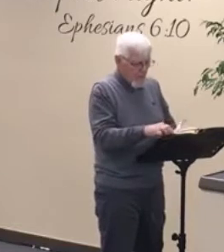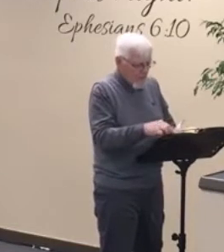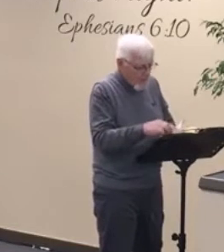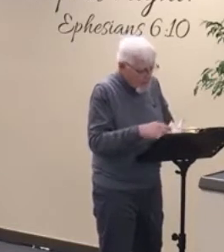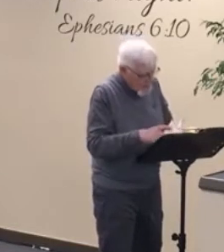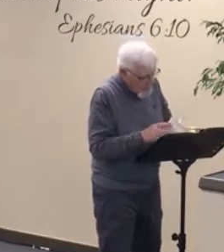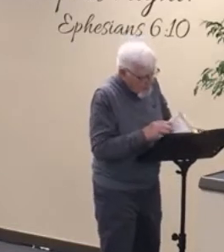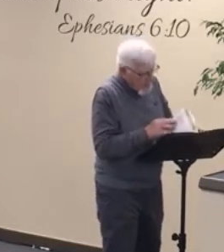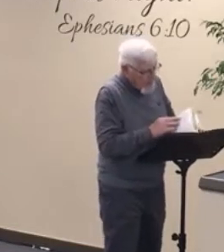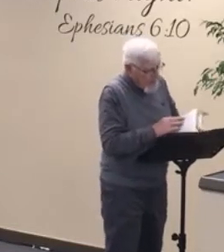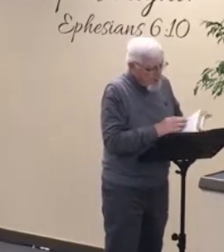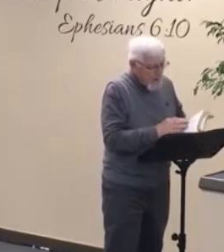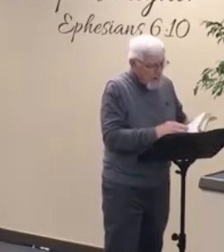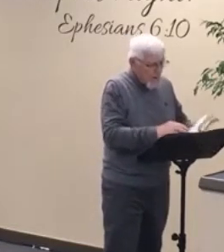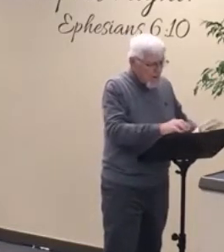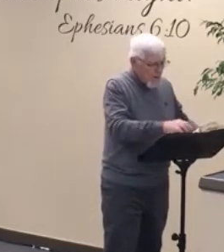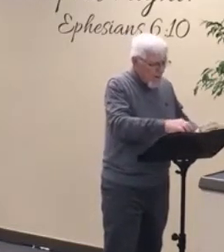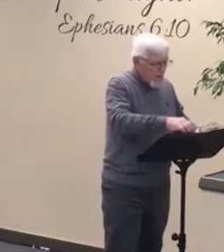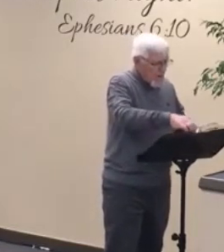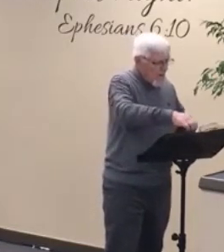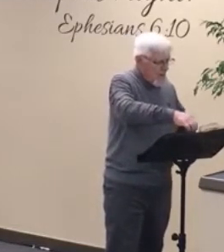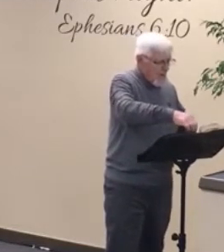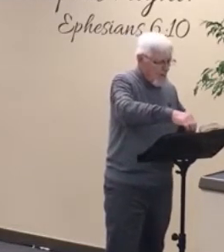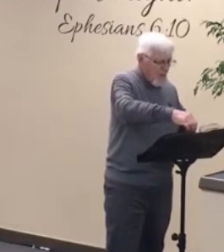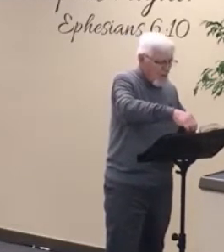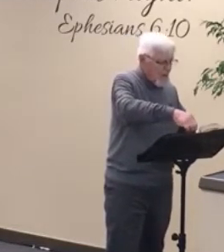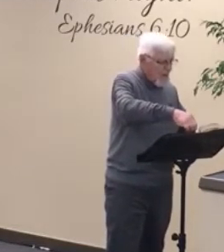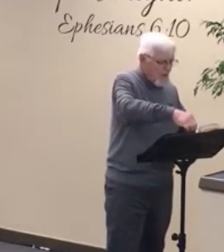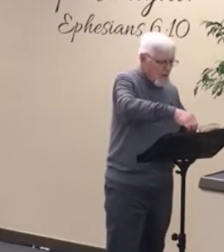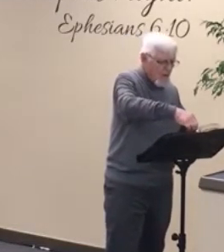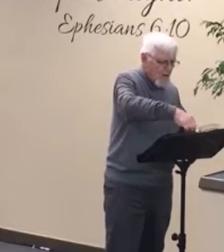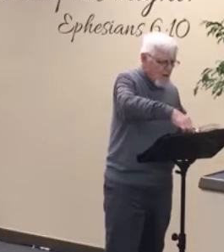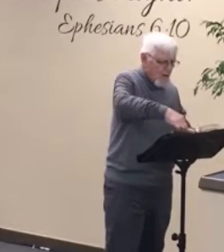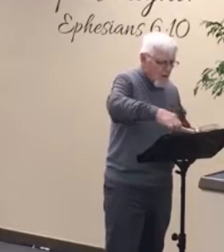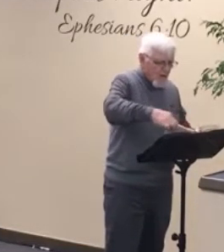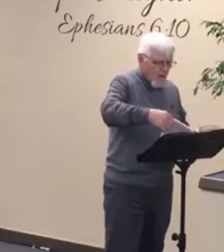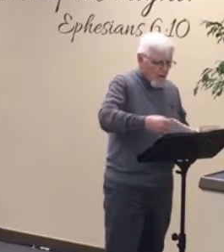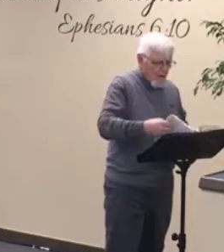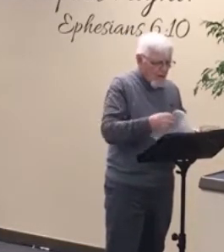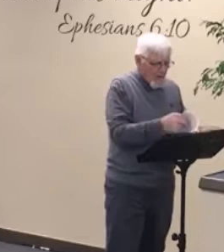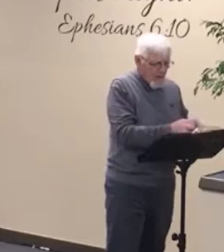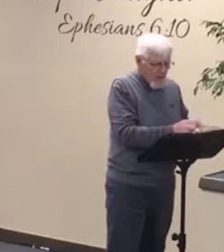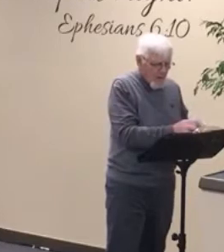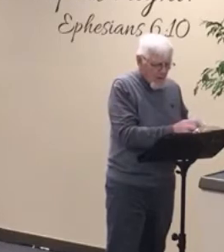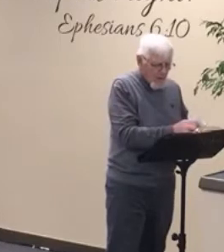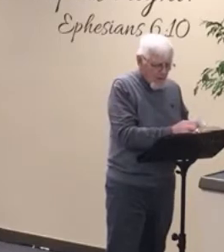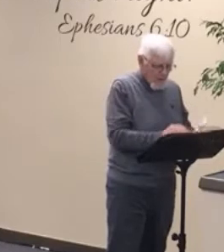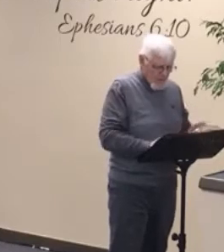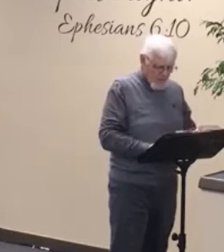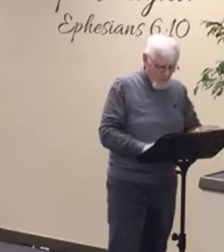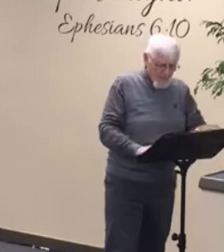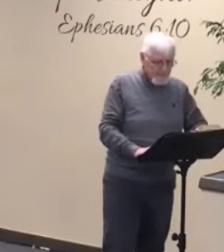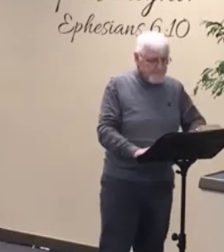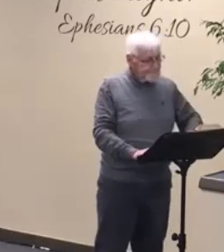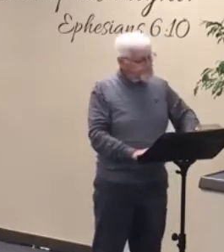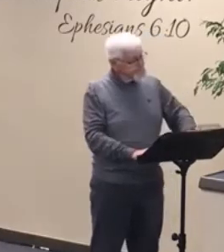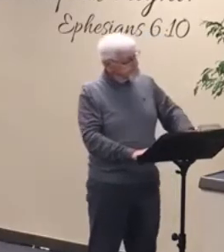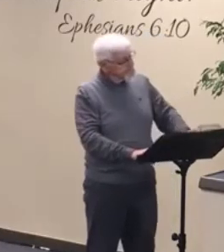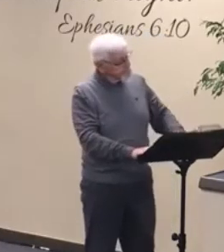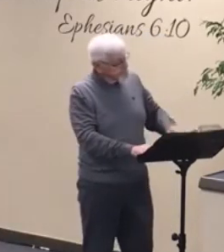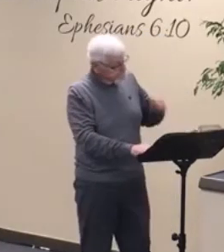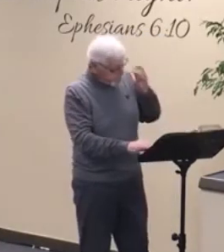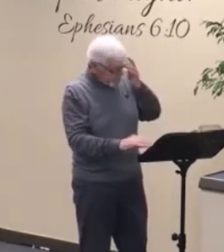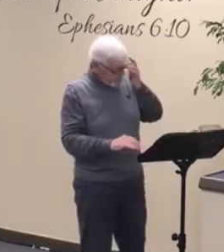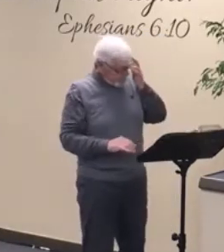Genesis. We're just going to lay a foundation here on humility. In 1 Peter chapter 5, while you're turning